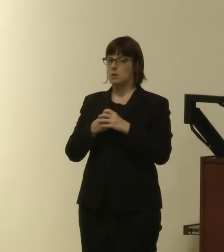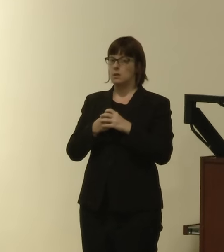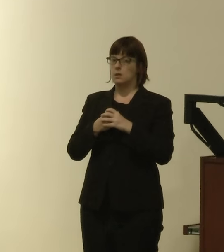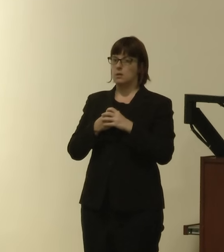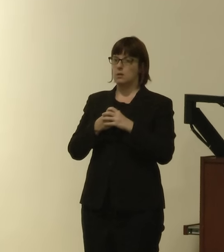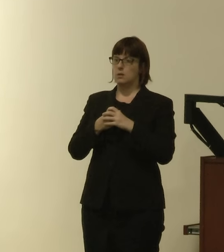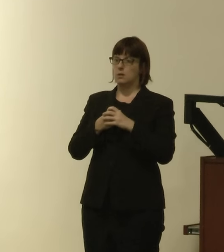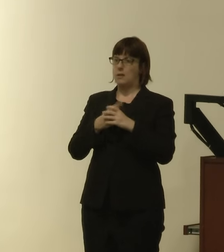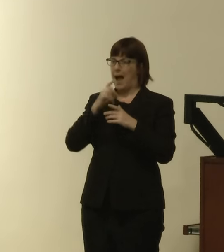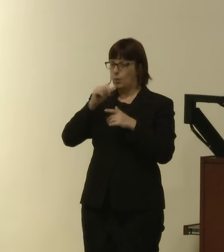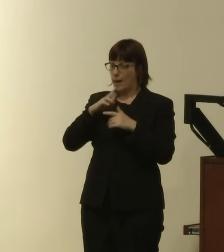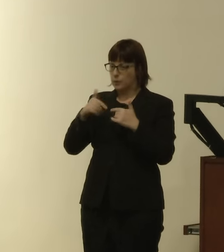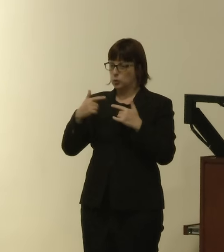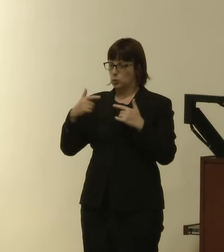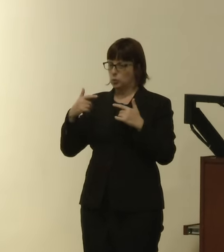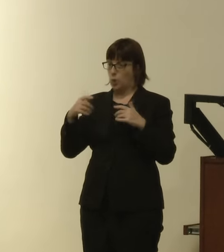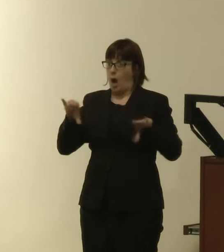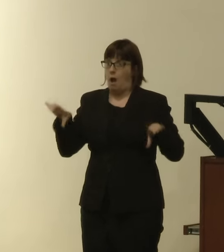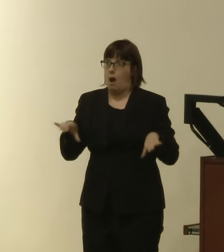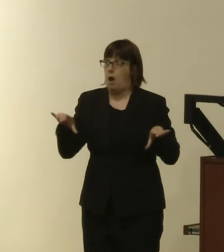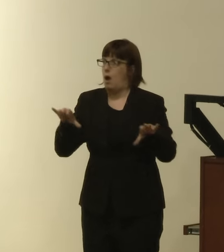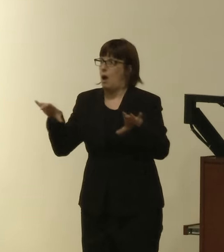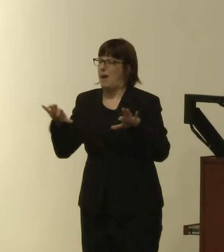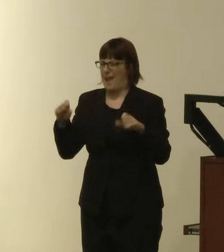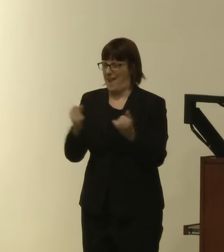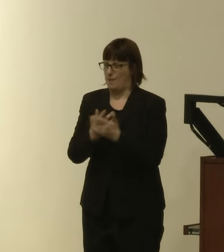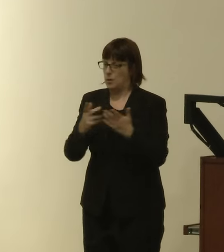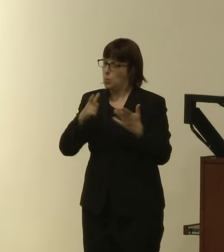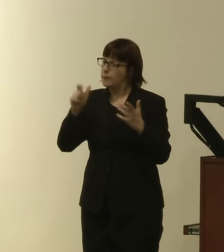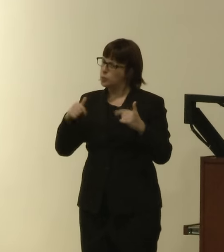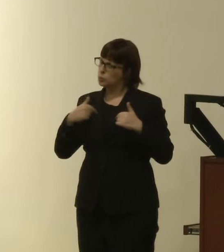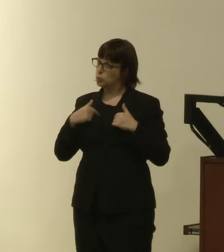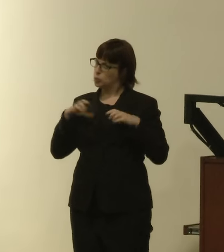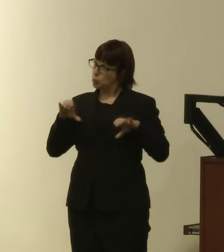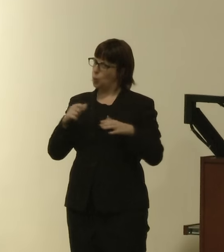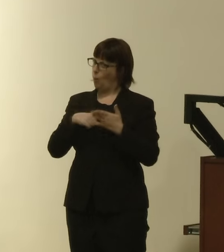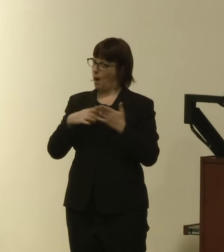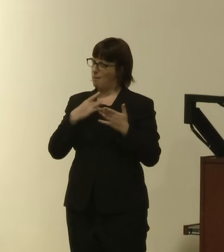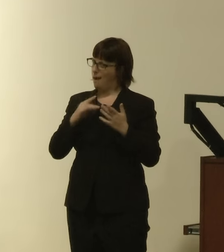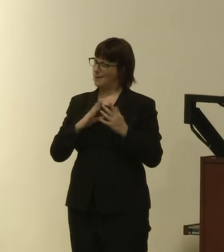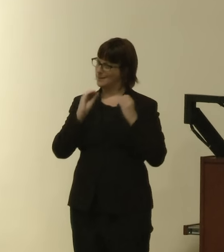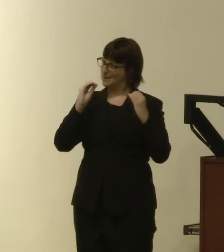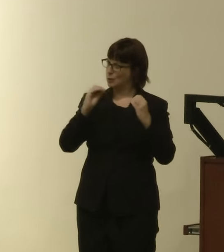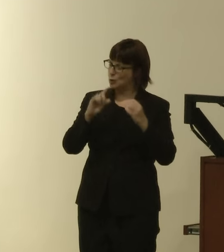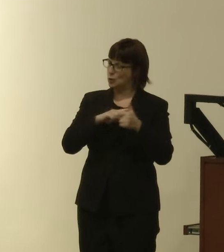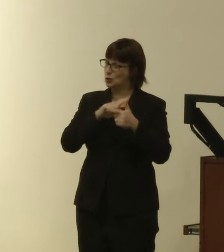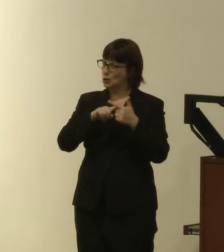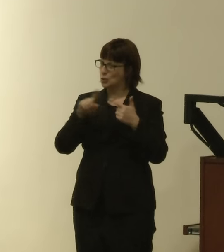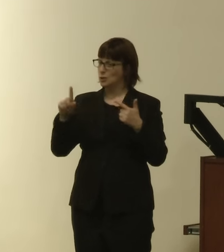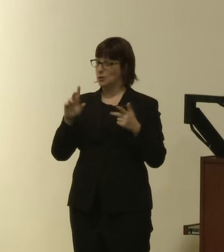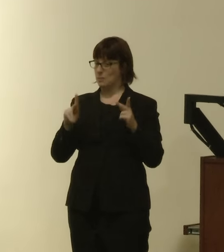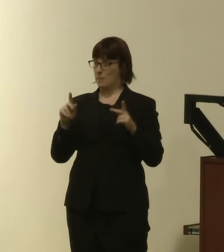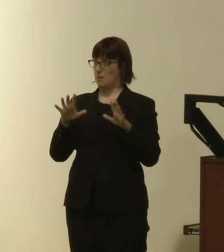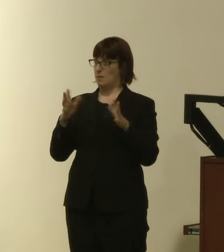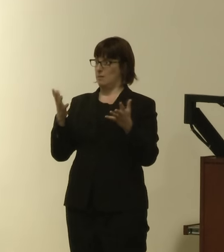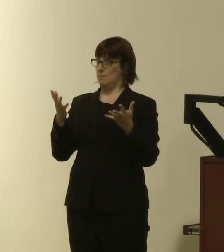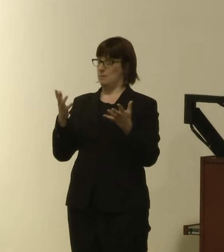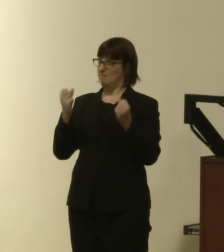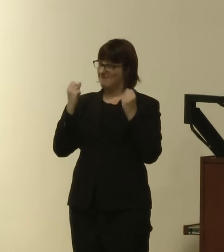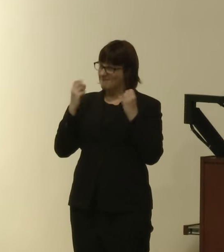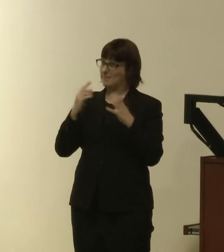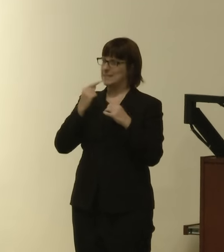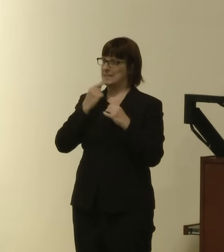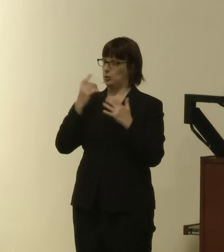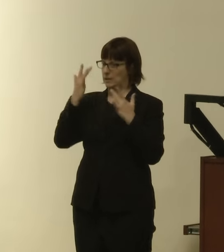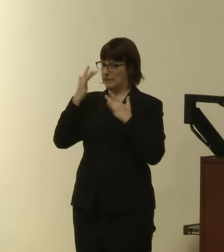to be all things to all people. I get to do what I like, teach, focus on, you know, people with lots of serious